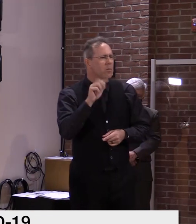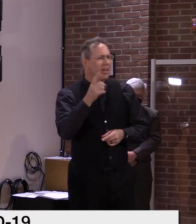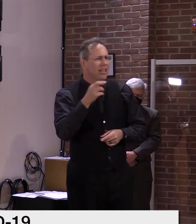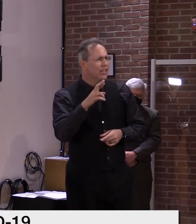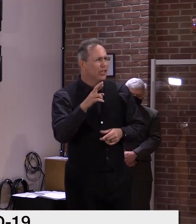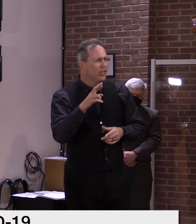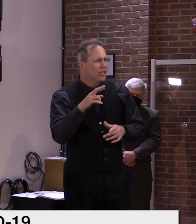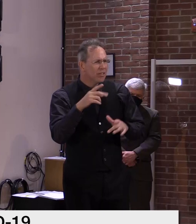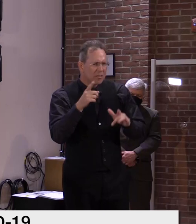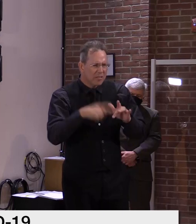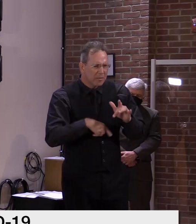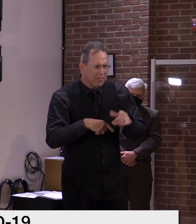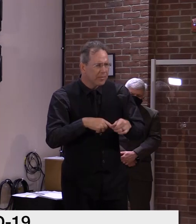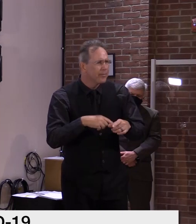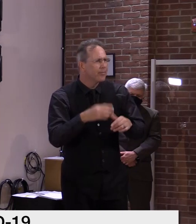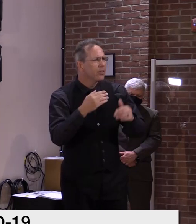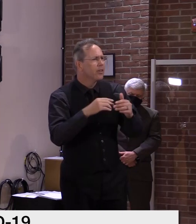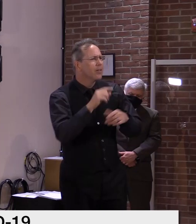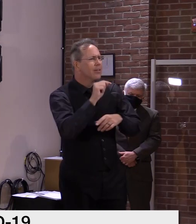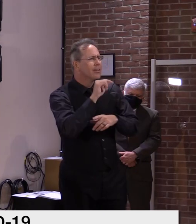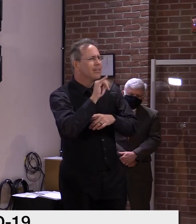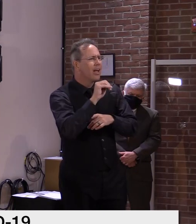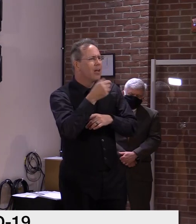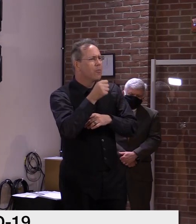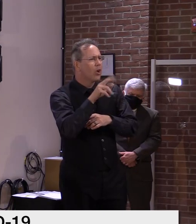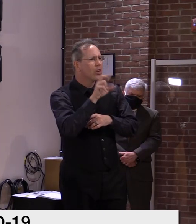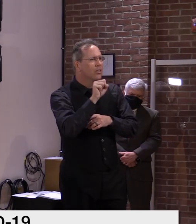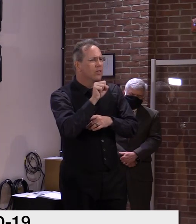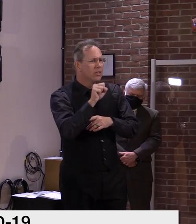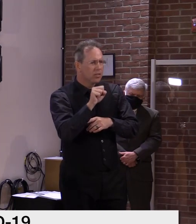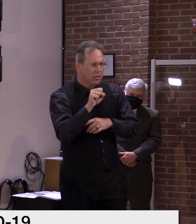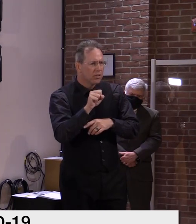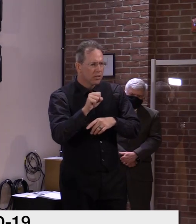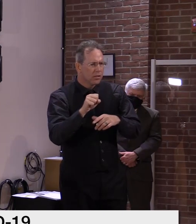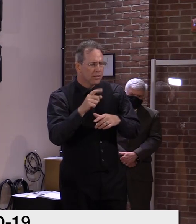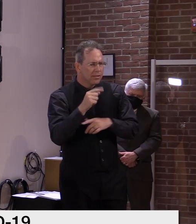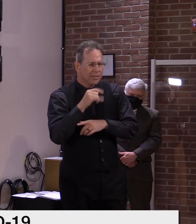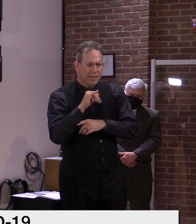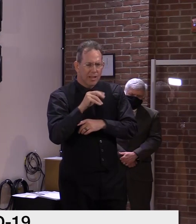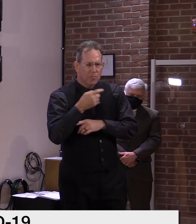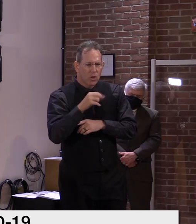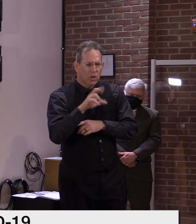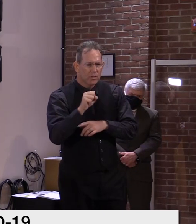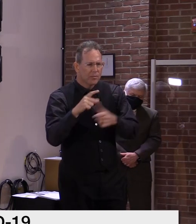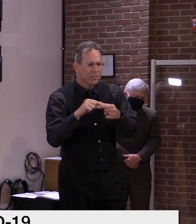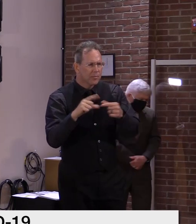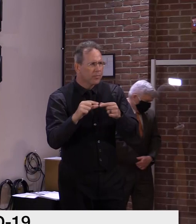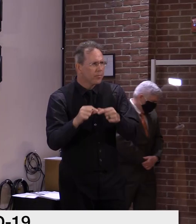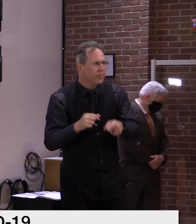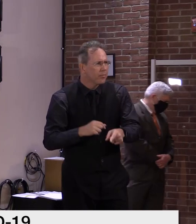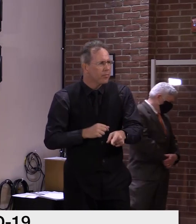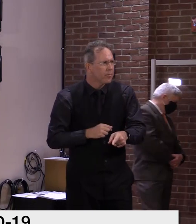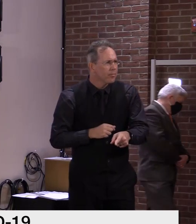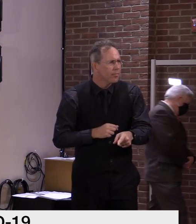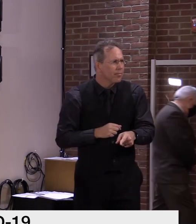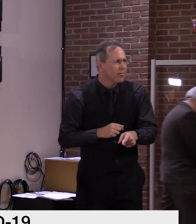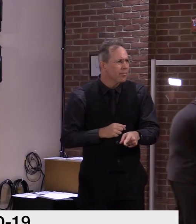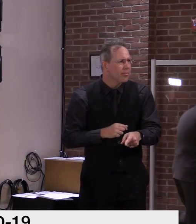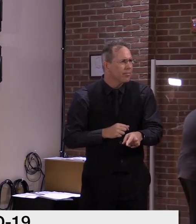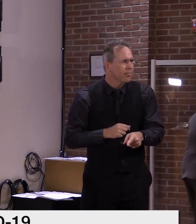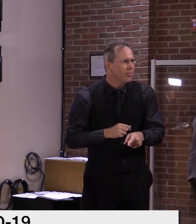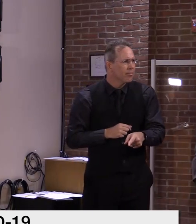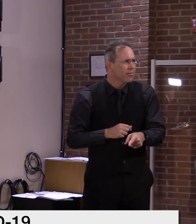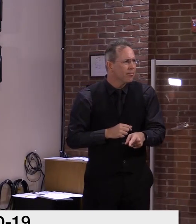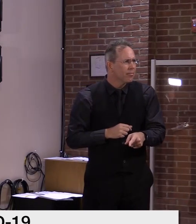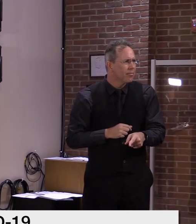just the, what was that? Yeah, I see Eric from the Times Argus right before me in the queue. Has